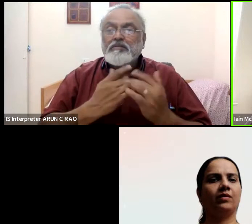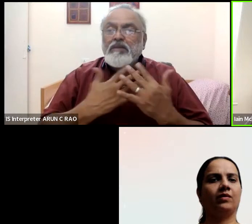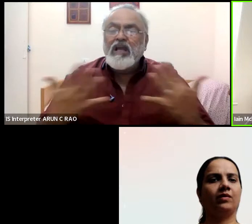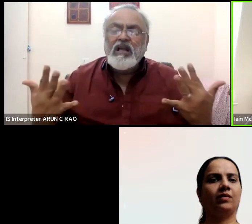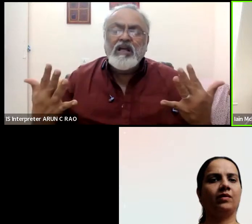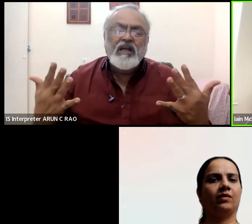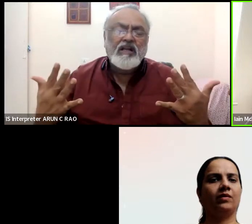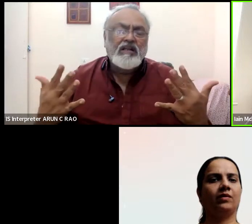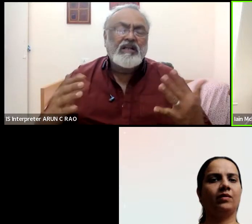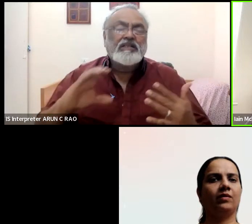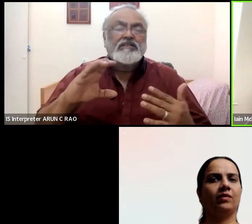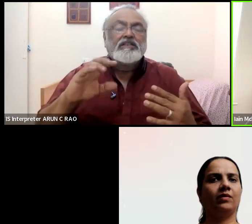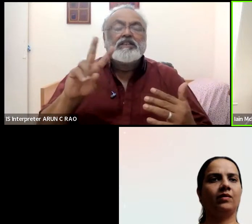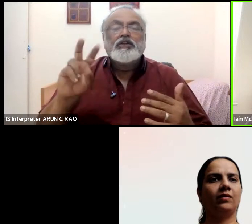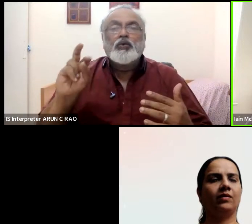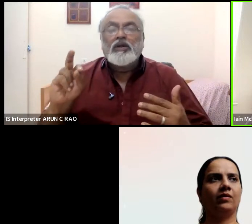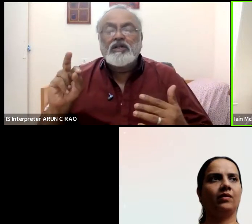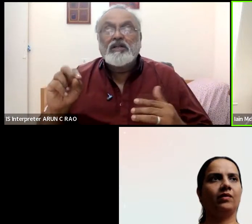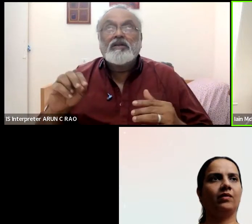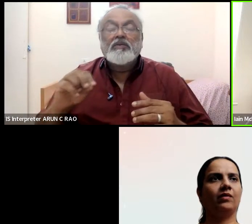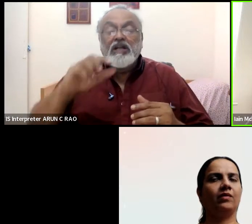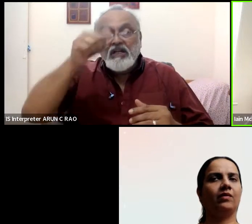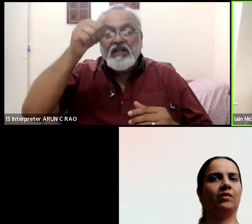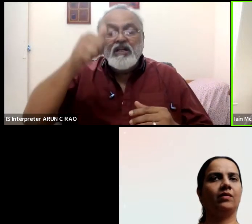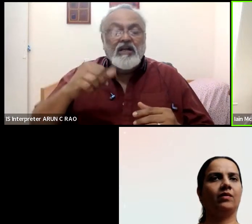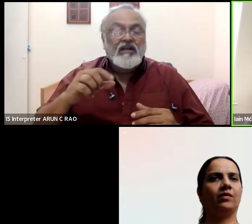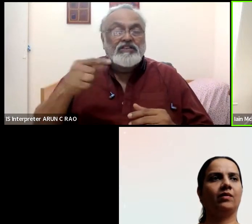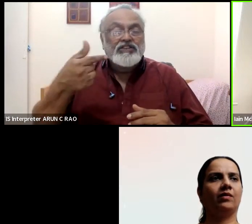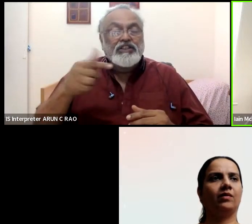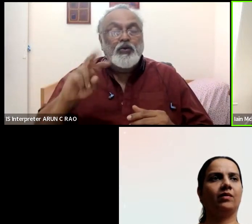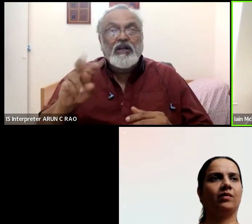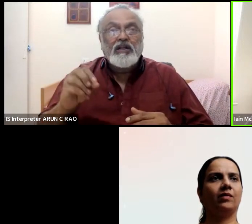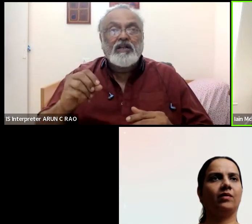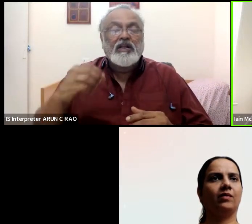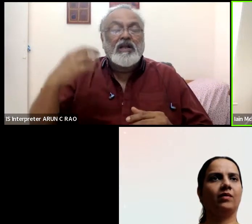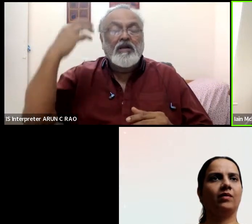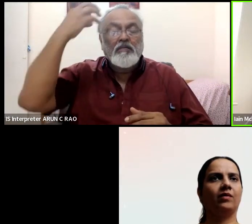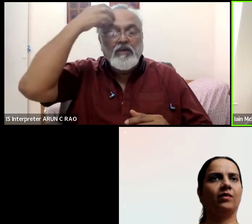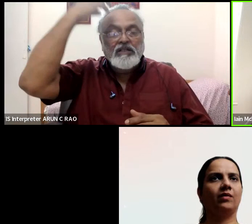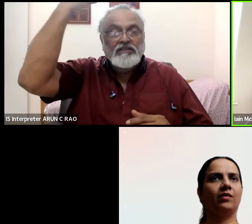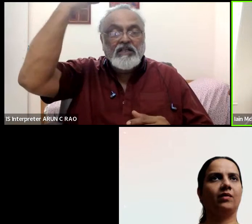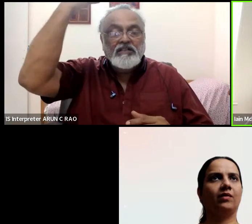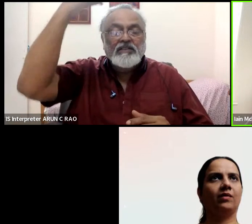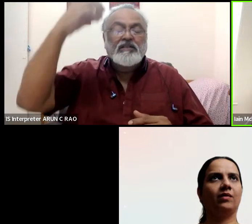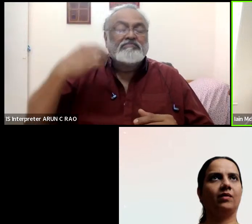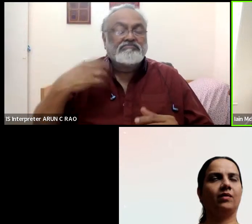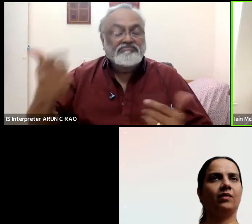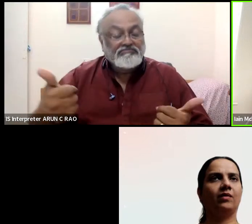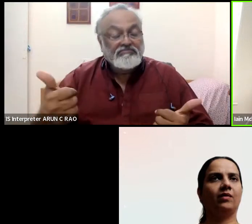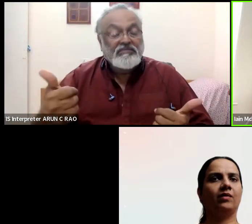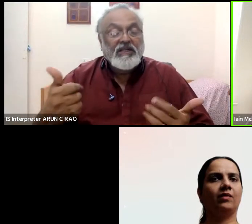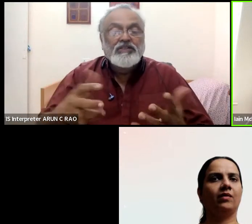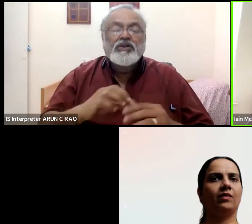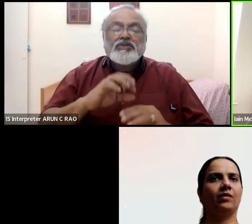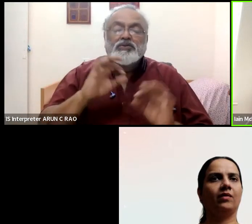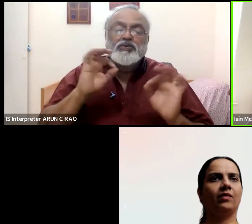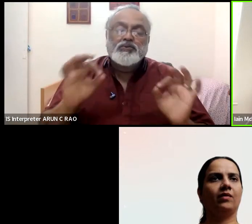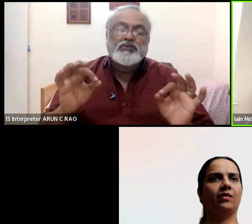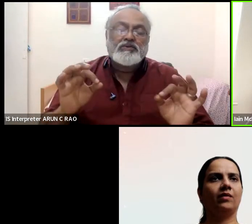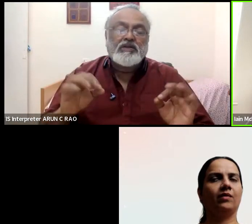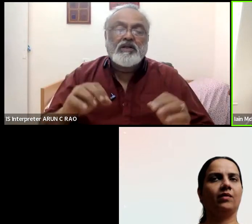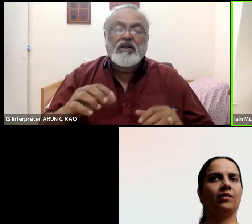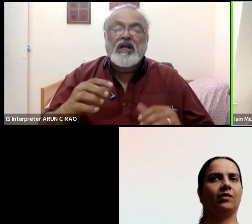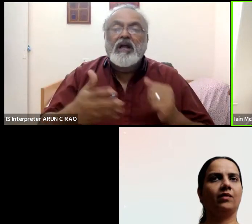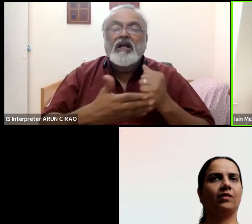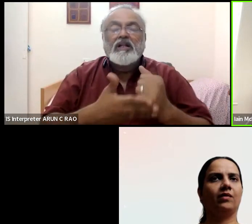or C20 under India's G20 presidency, and has been instrumental in creating the historic Disability